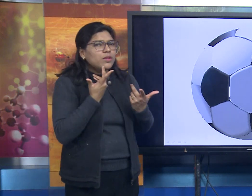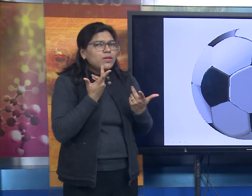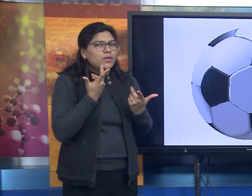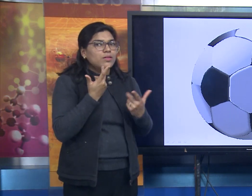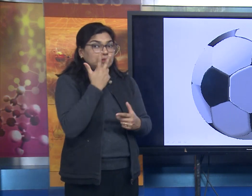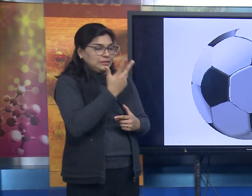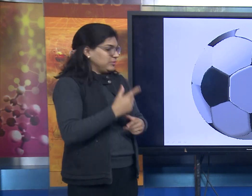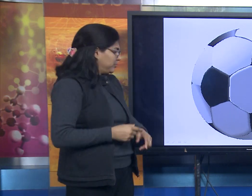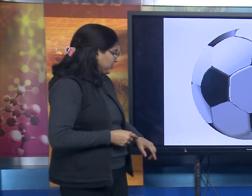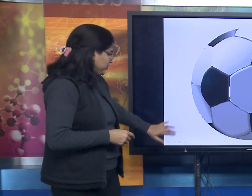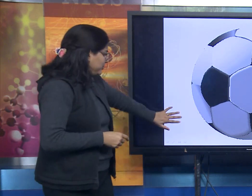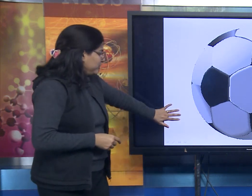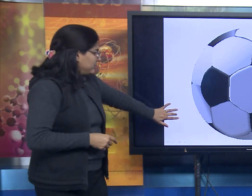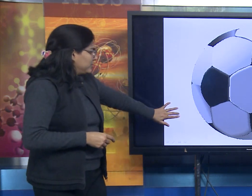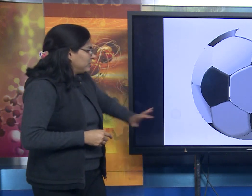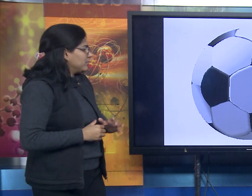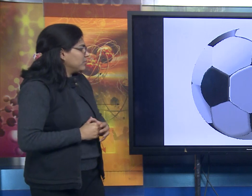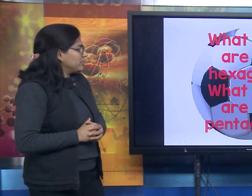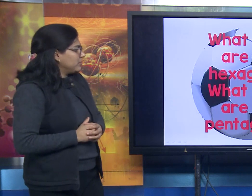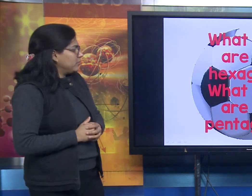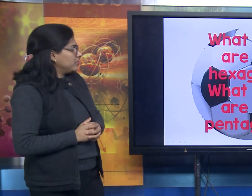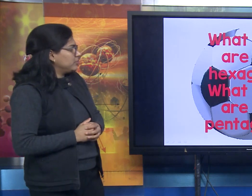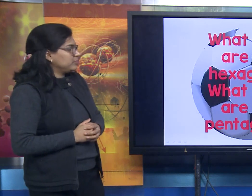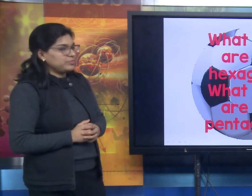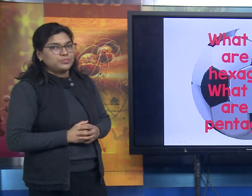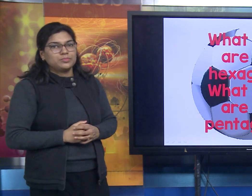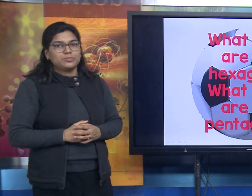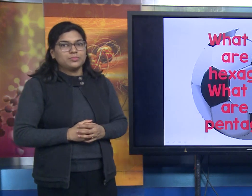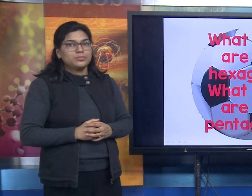lines and what is the image? Let us see.